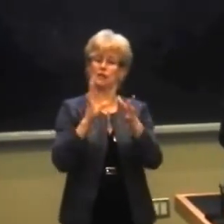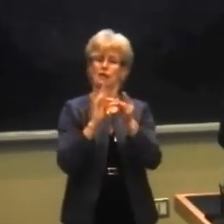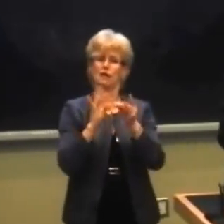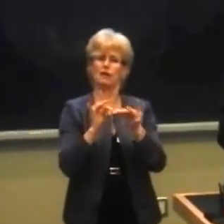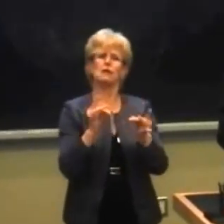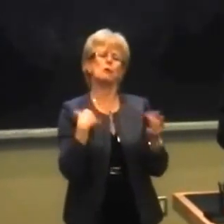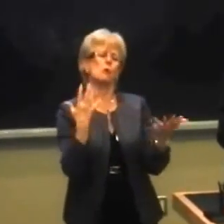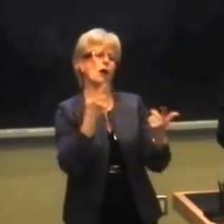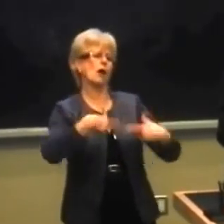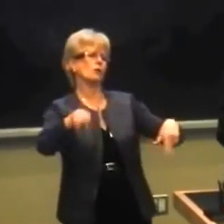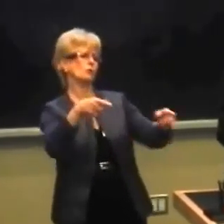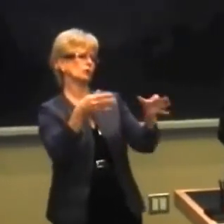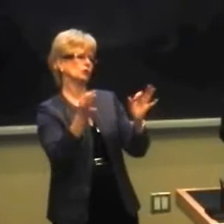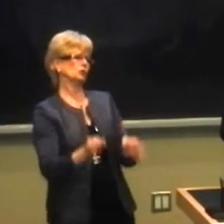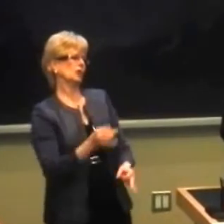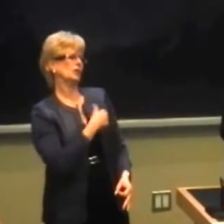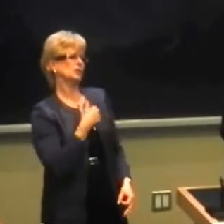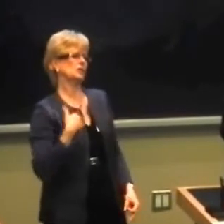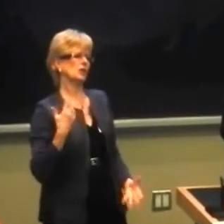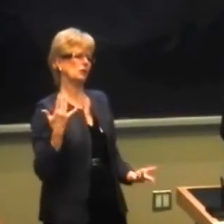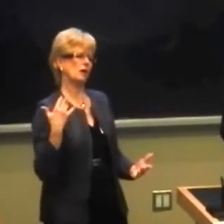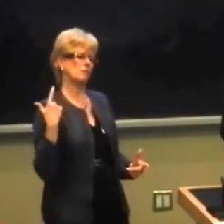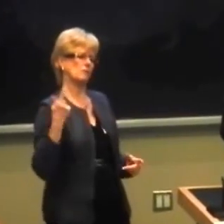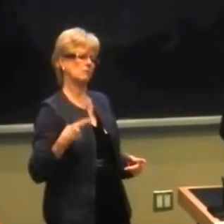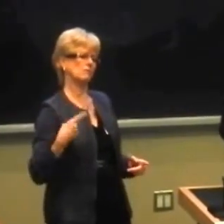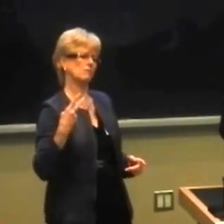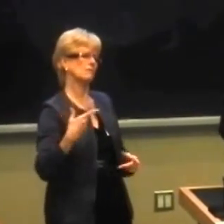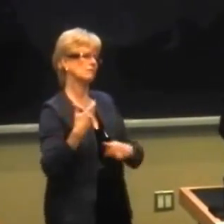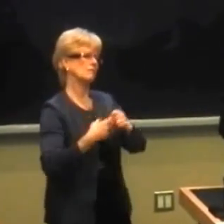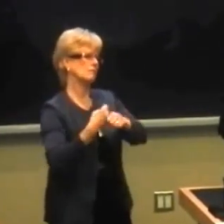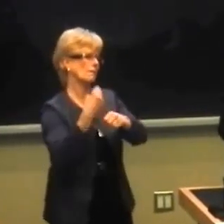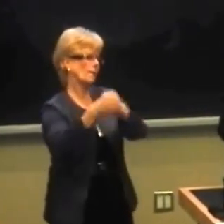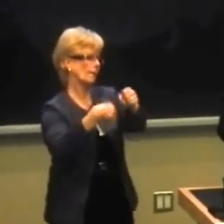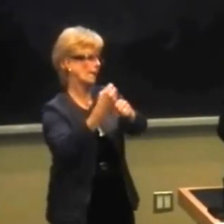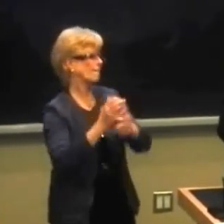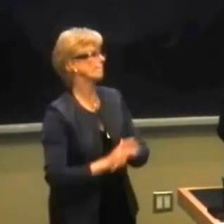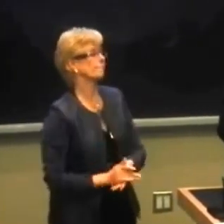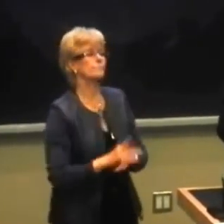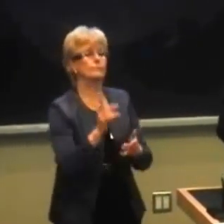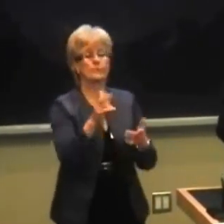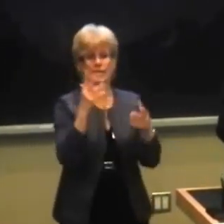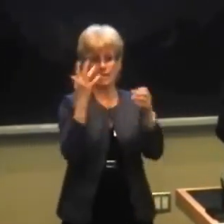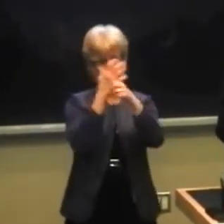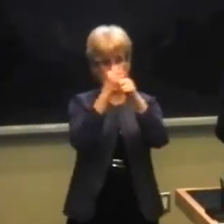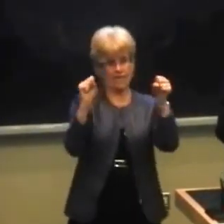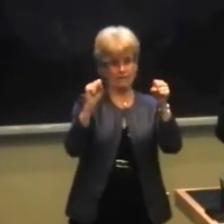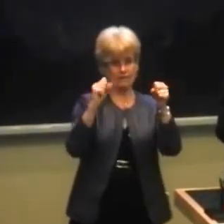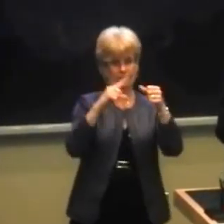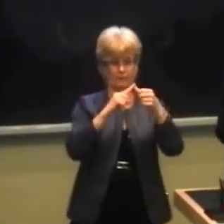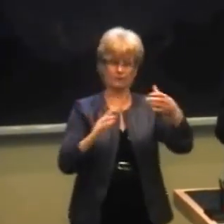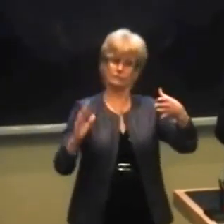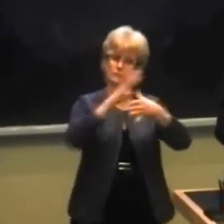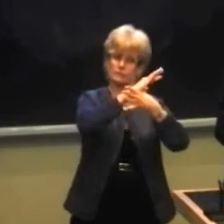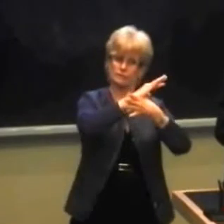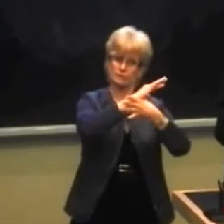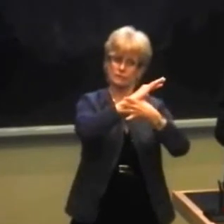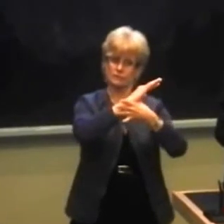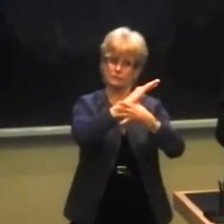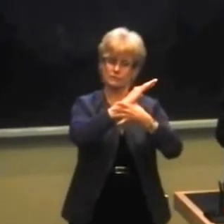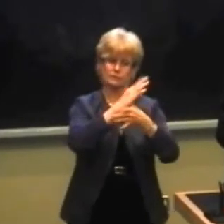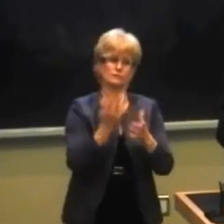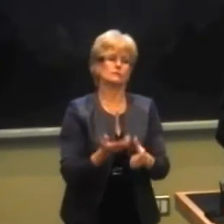judge us on our actions over the next months and years. Safety will always be put before production. Obviously,